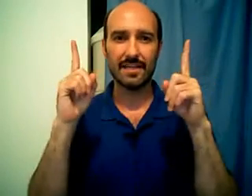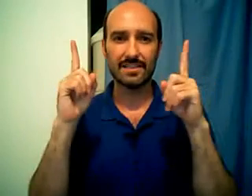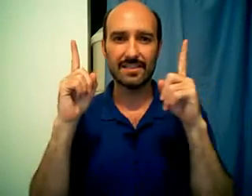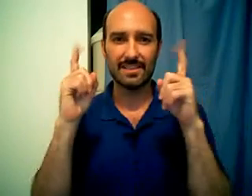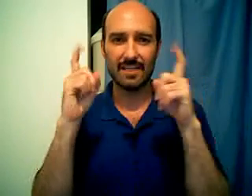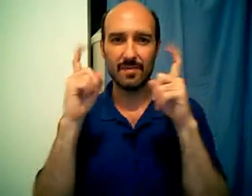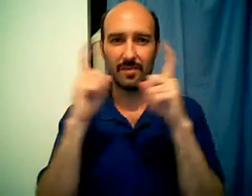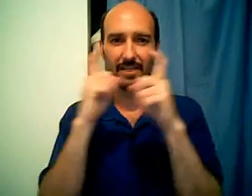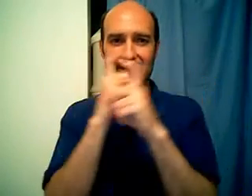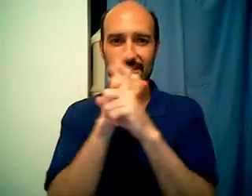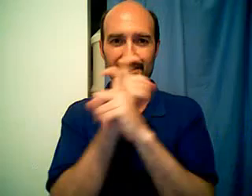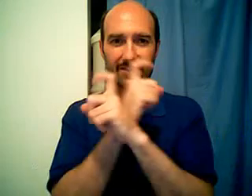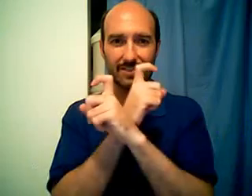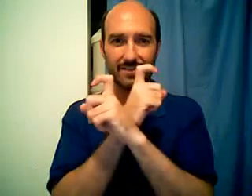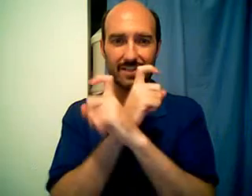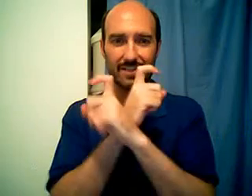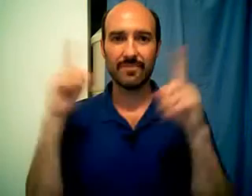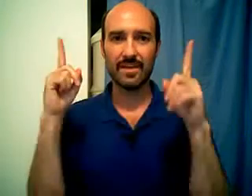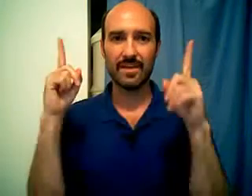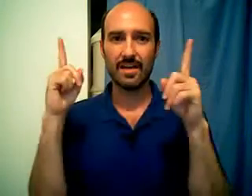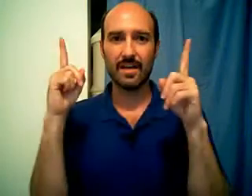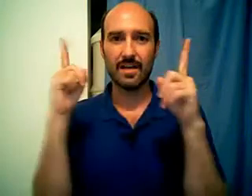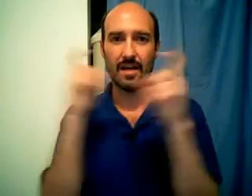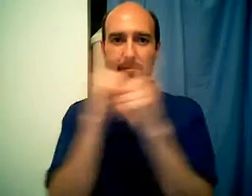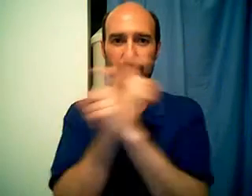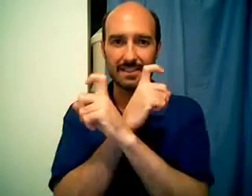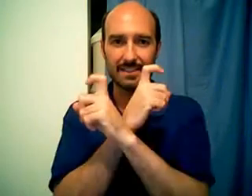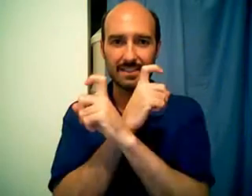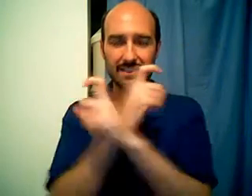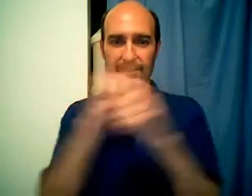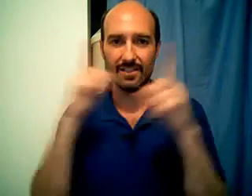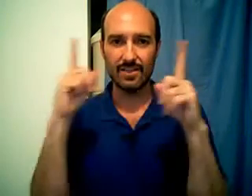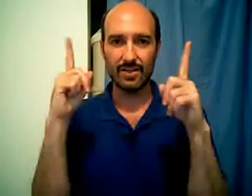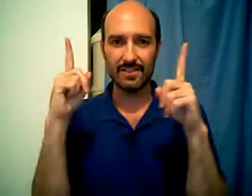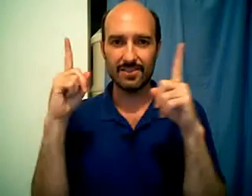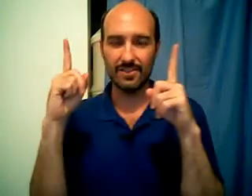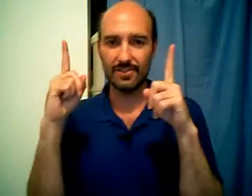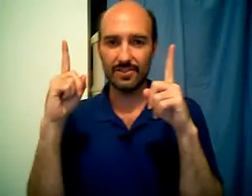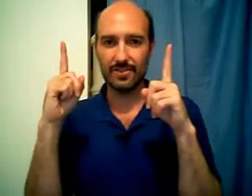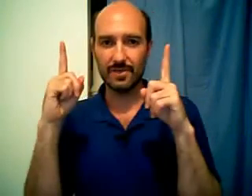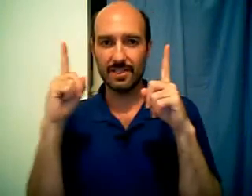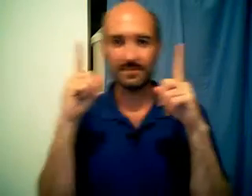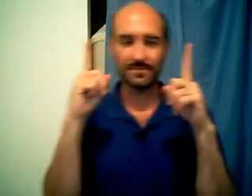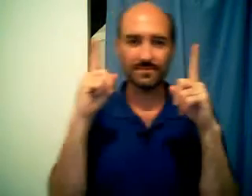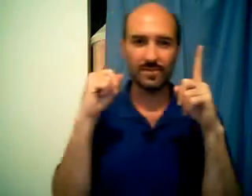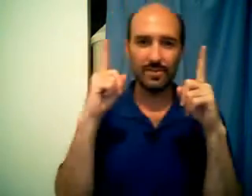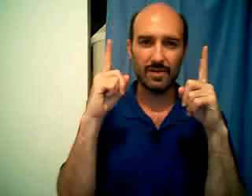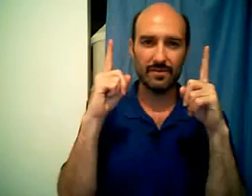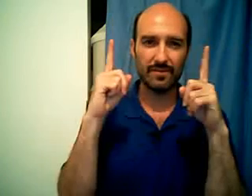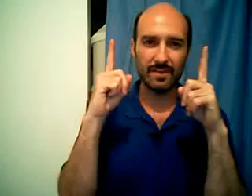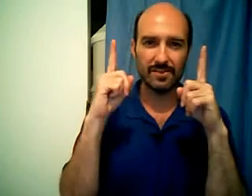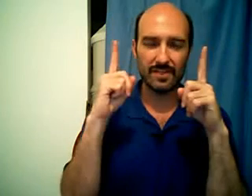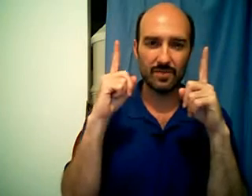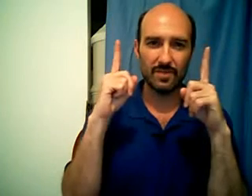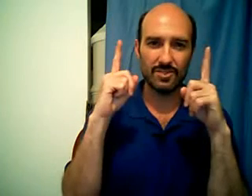Complex. A lot of people like this sign because it looks funny. Complex. All right, so you have your fingers like one